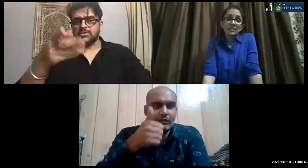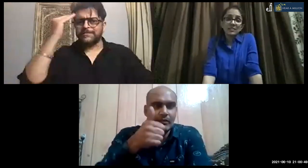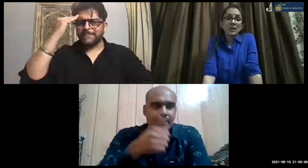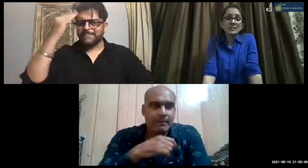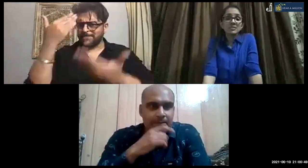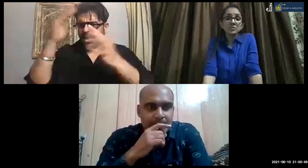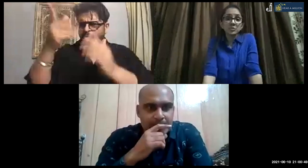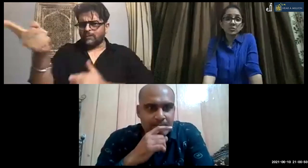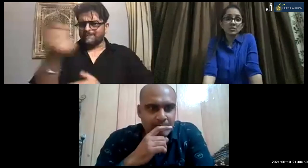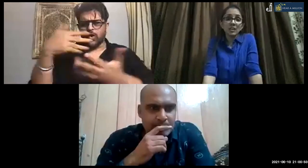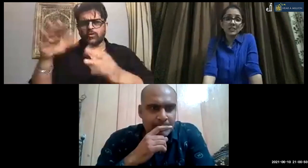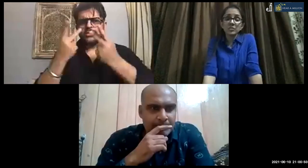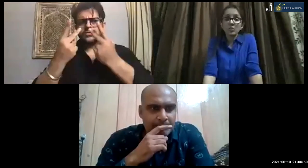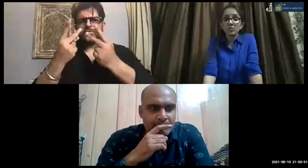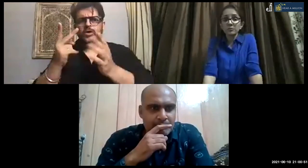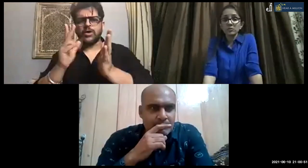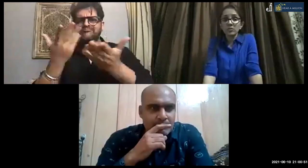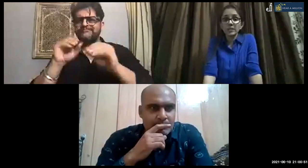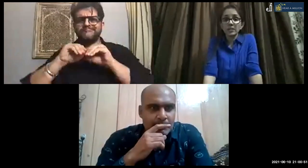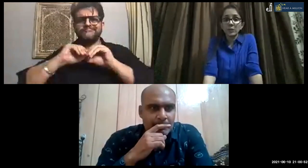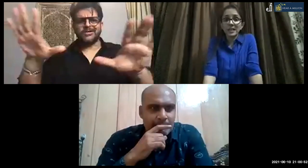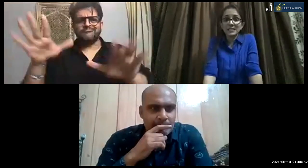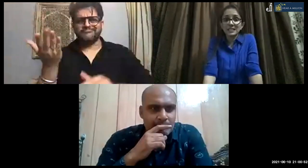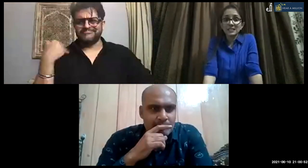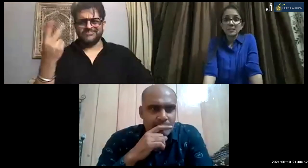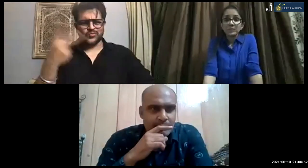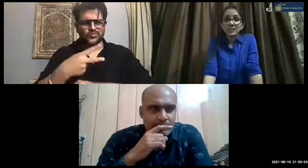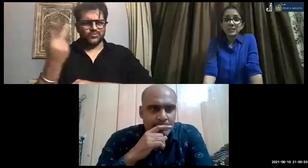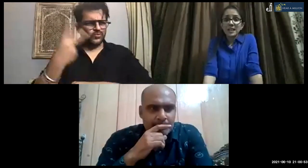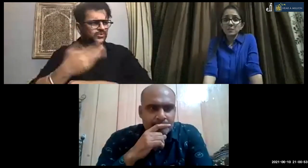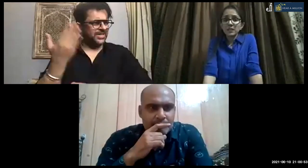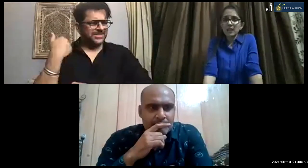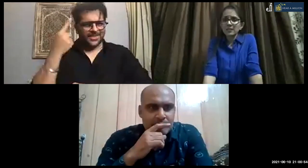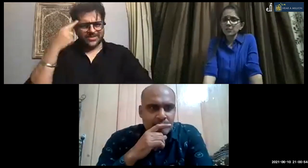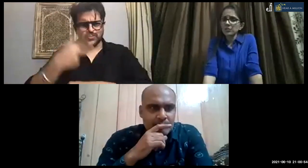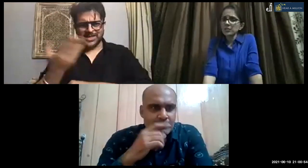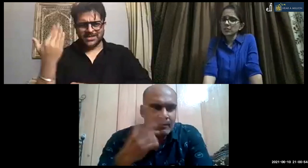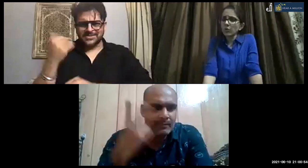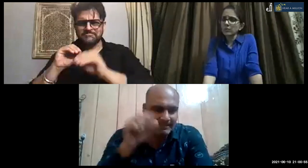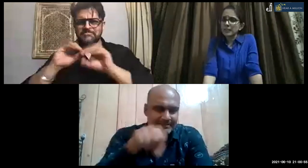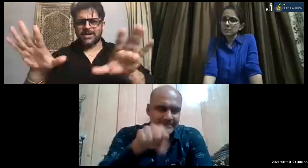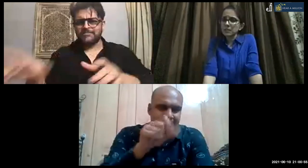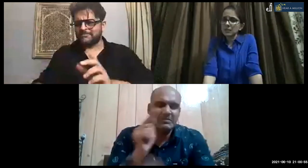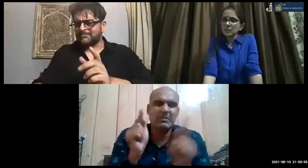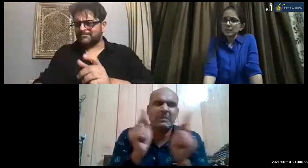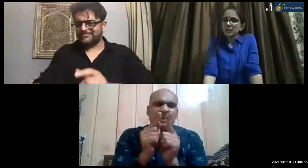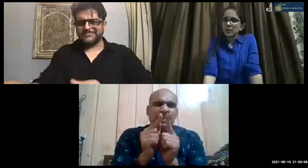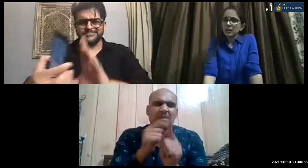Right. To answer to you, I don't know if you're already aware that there has been, I think 2 days ago, there has